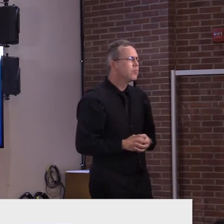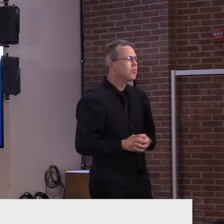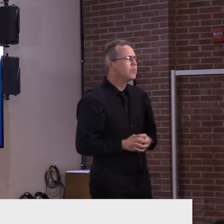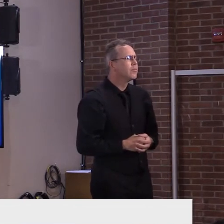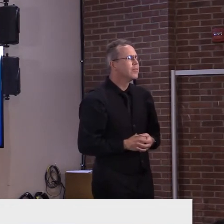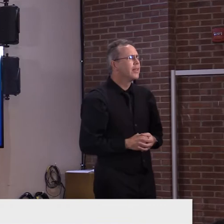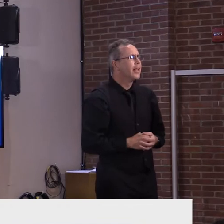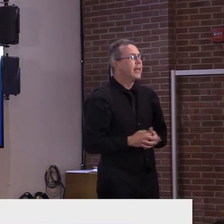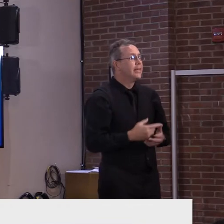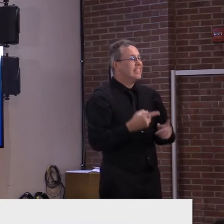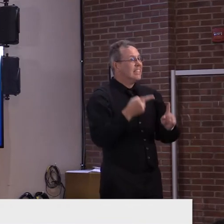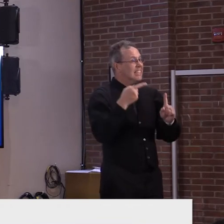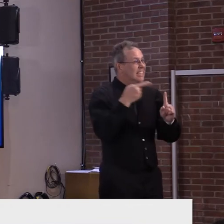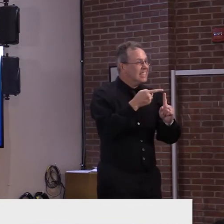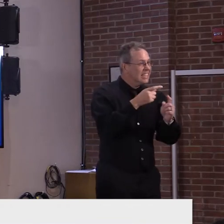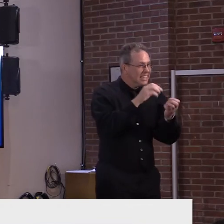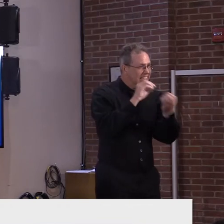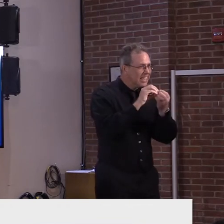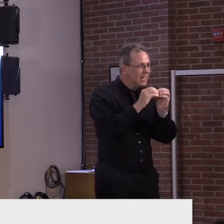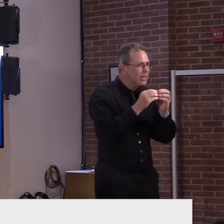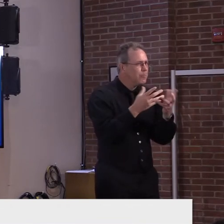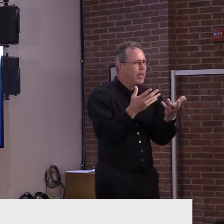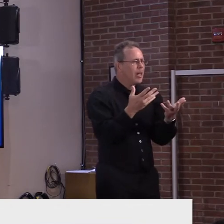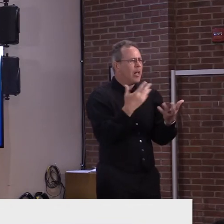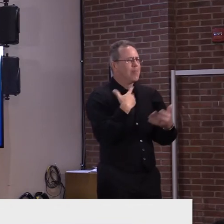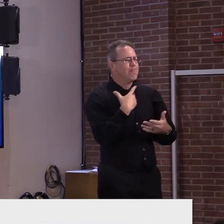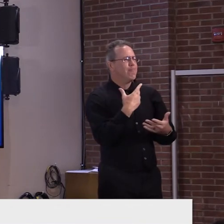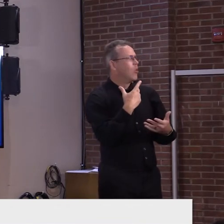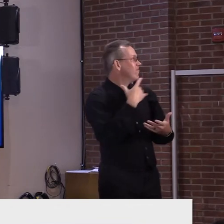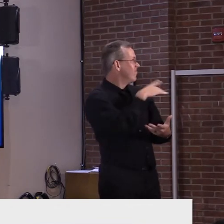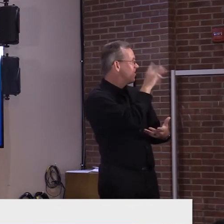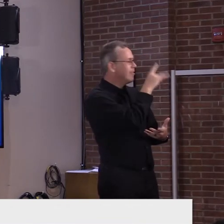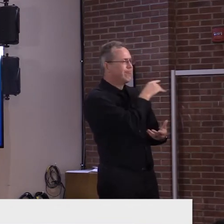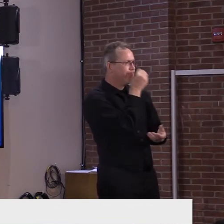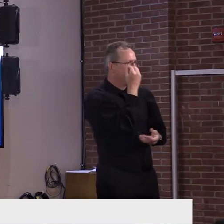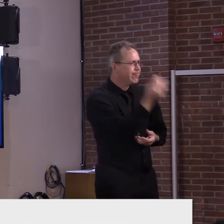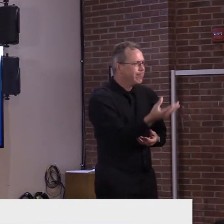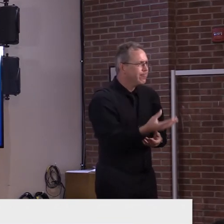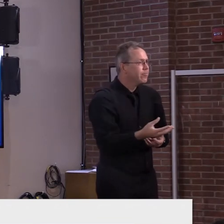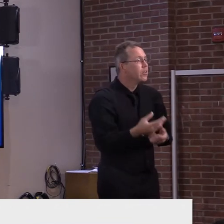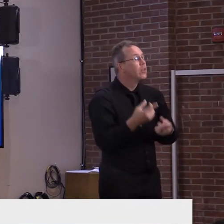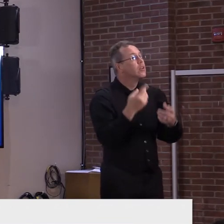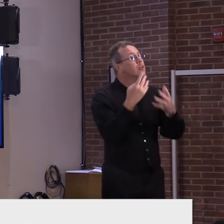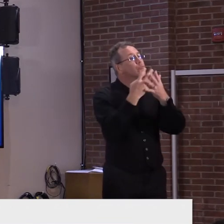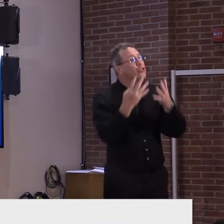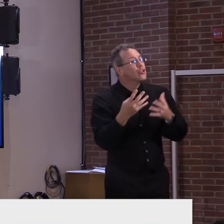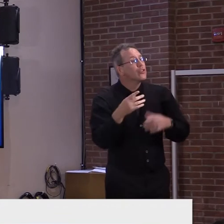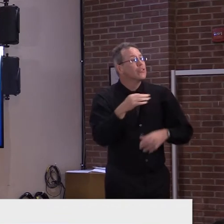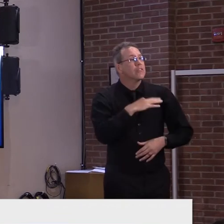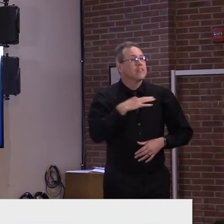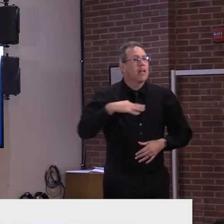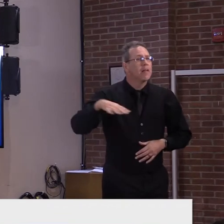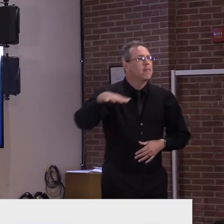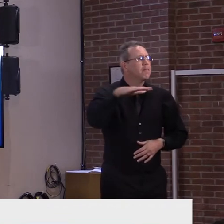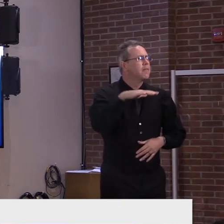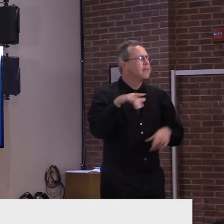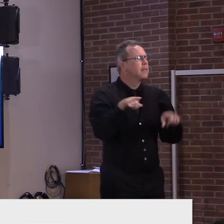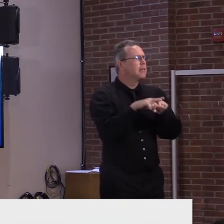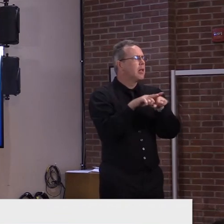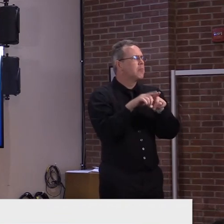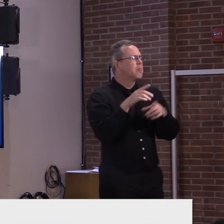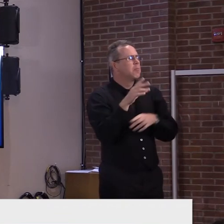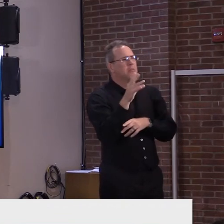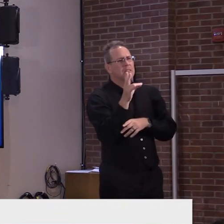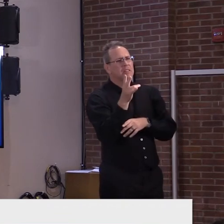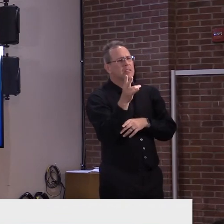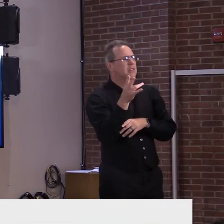precise number, and it's about the same for staff as well, a little less, around 79% for staff. Okay. And then about likely changes